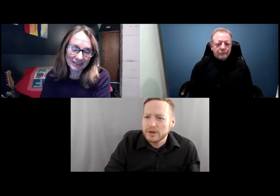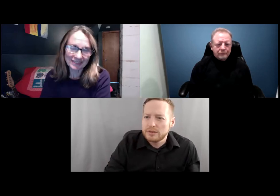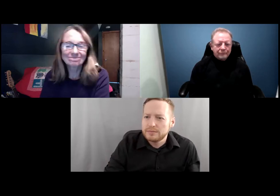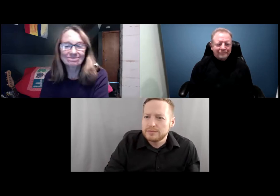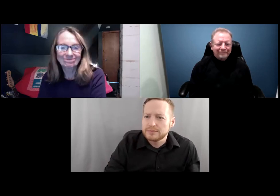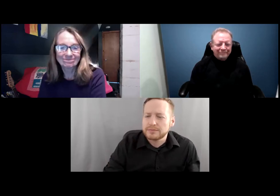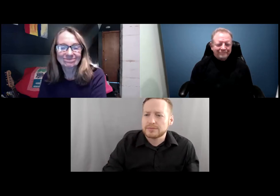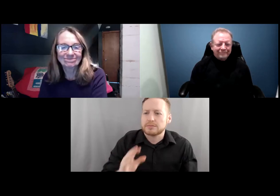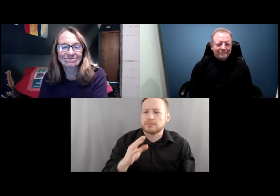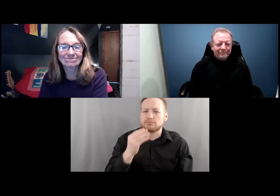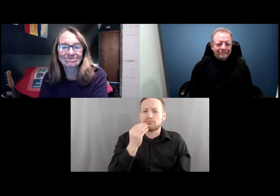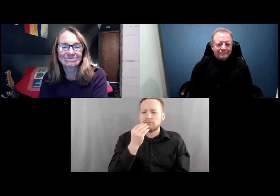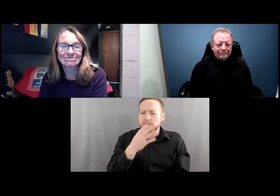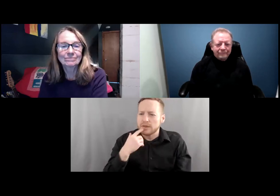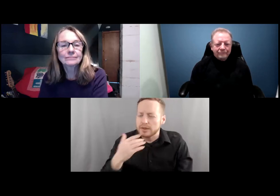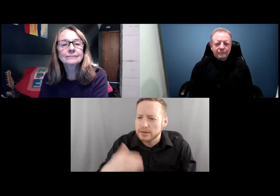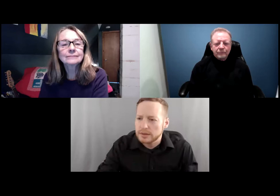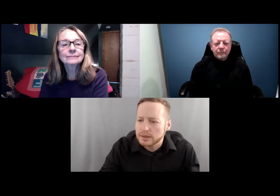2021.